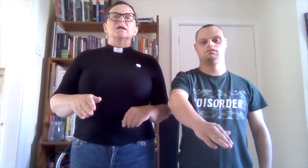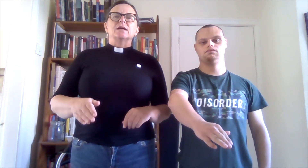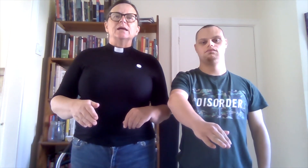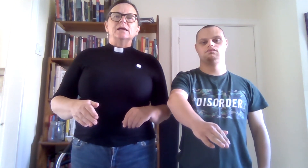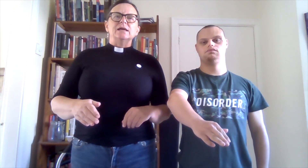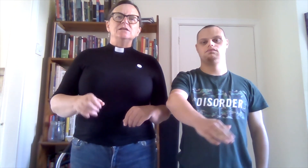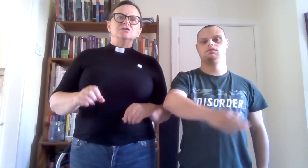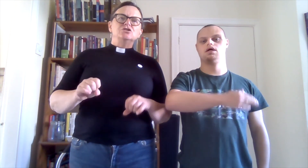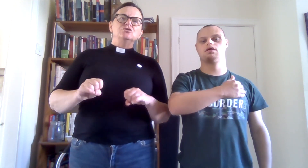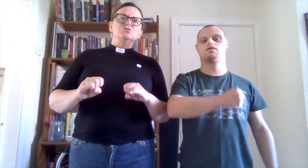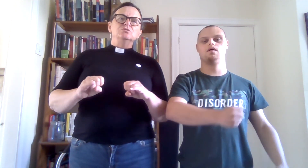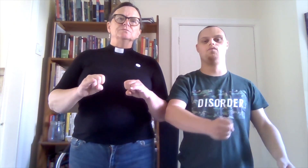into